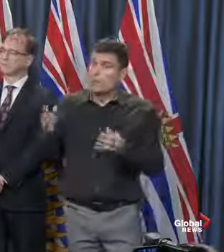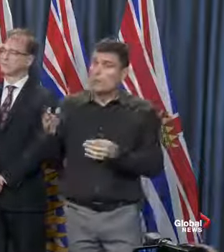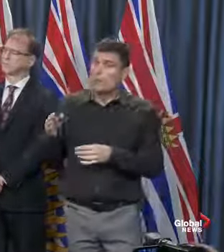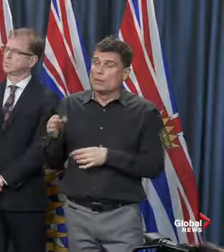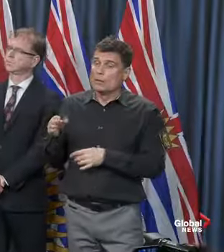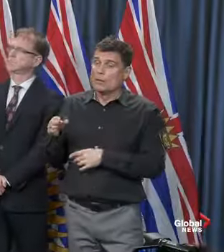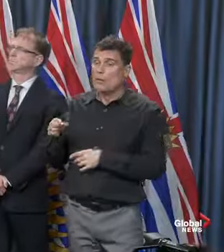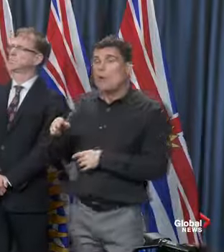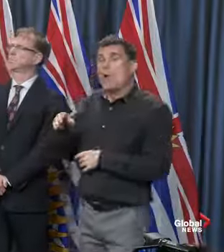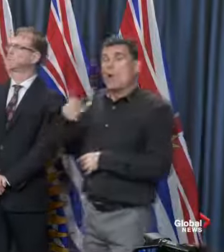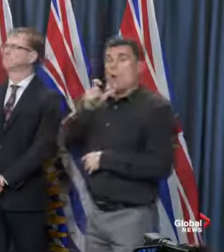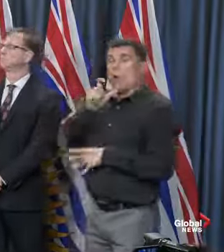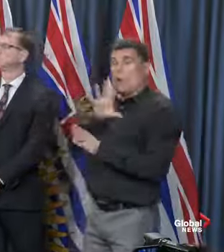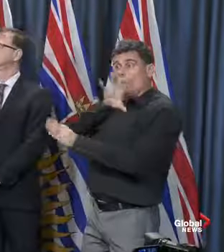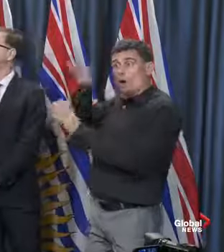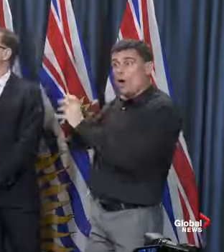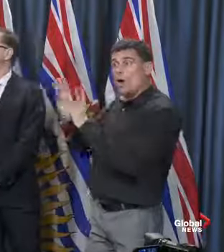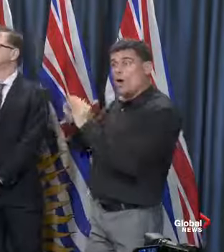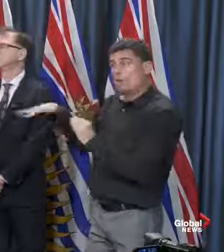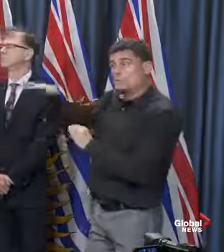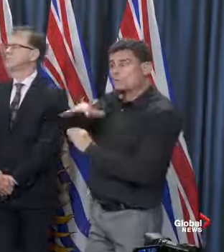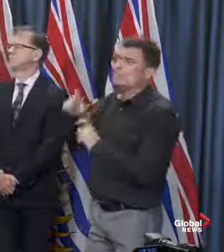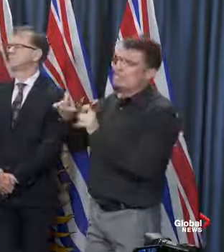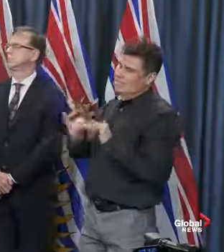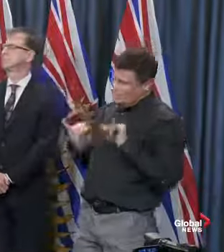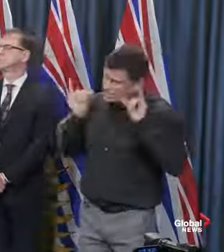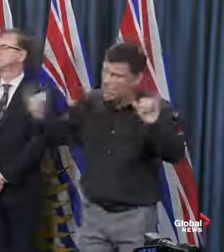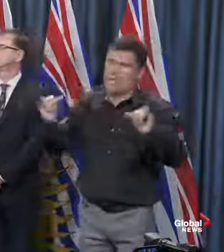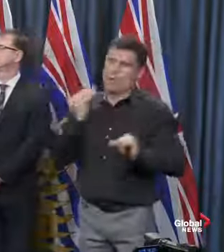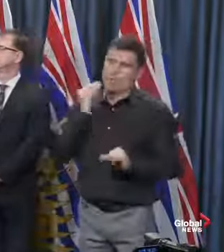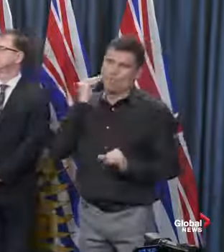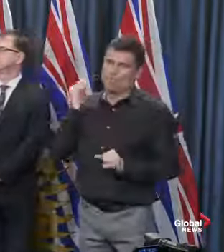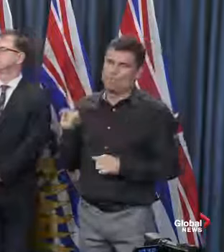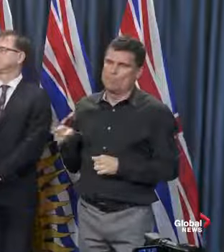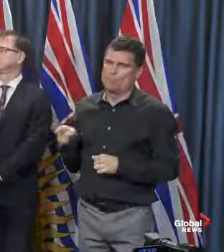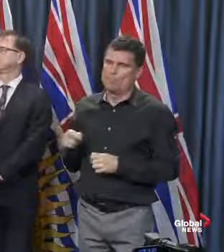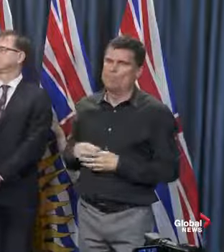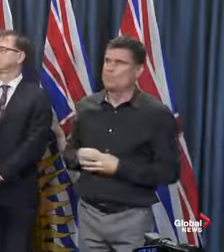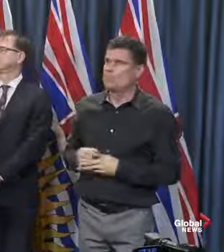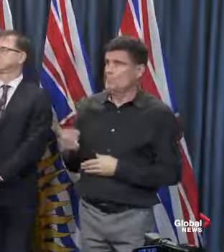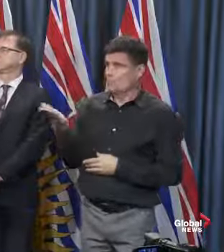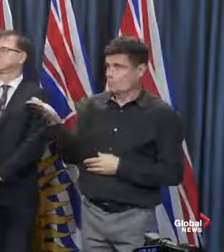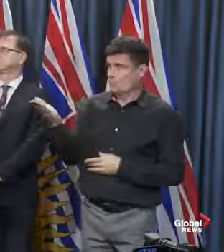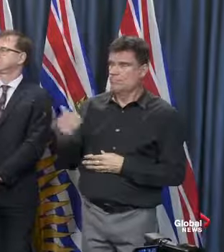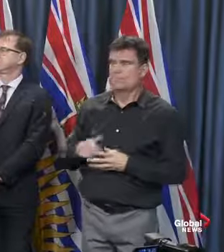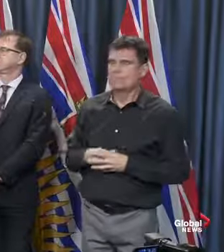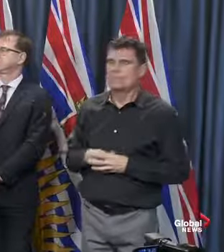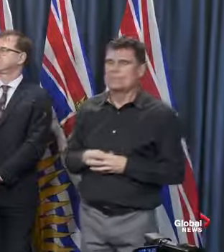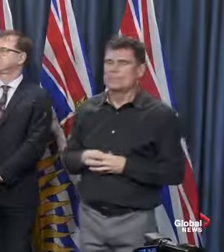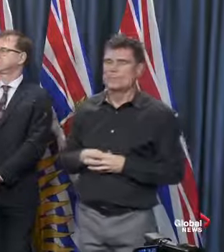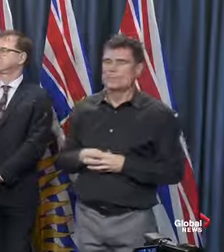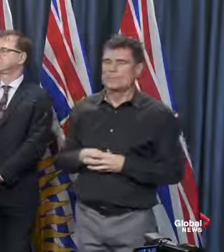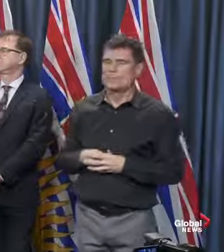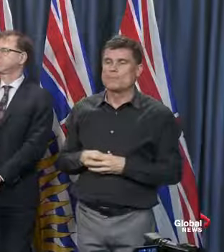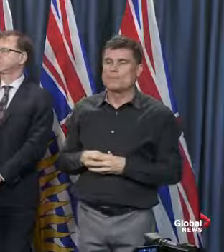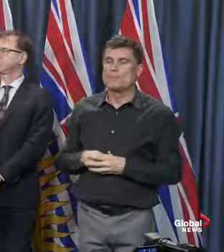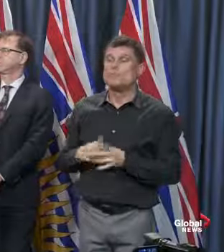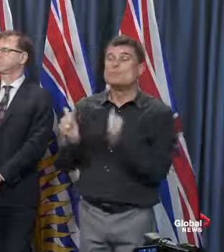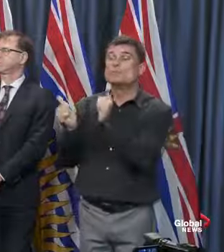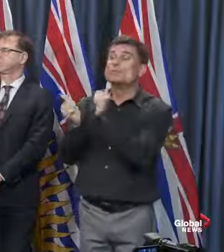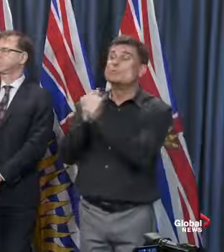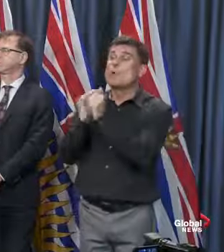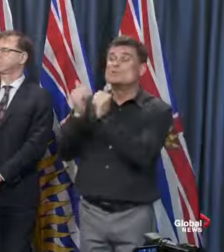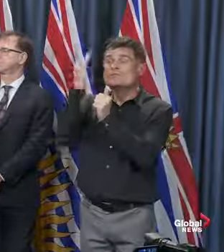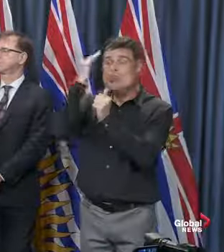Sort of a follow-up to that, plus another sort of. The Rugby Sevens was happening the same weekend in Vancouver. Is there concern about that? And you said you're going to talk